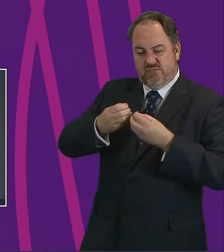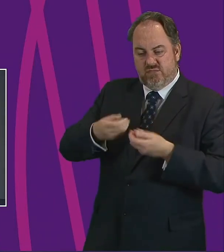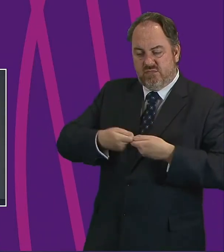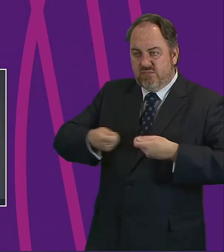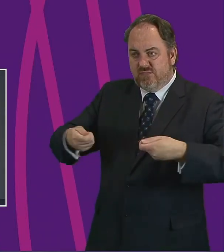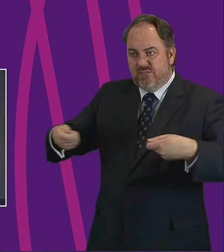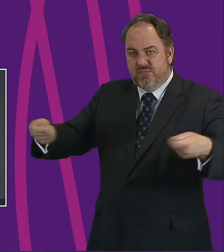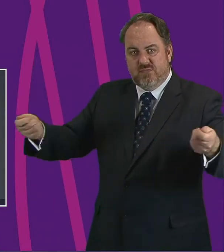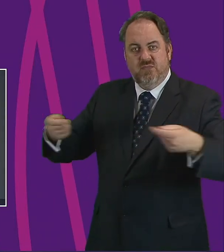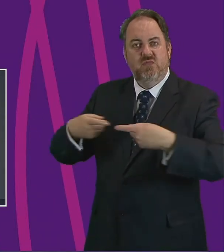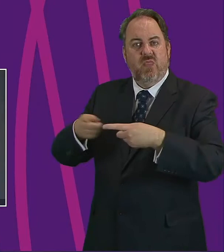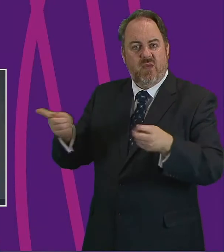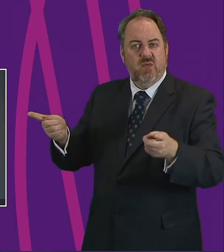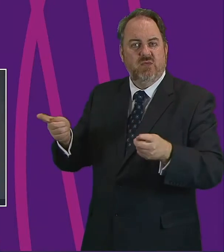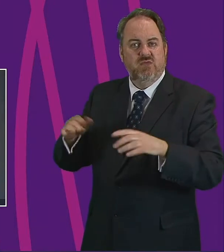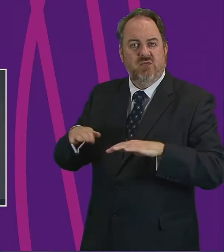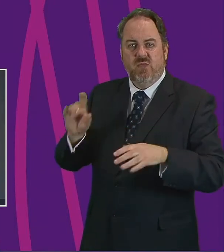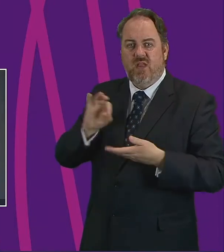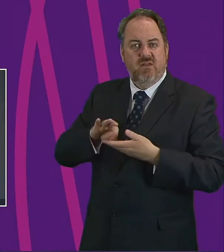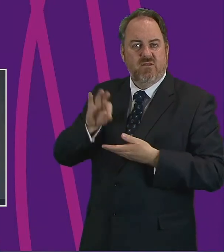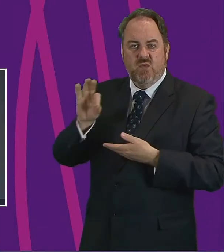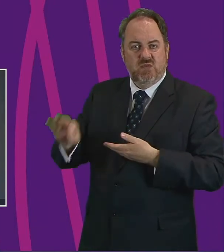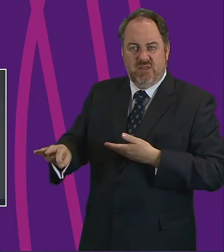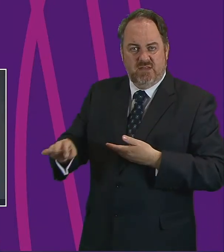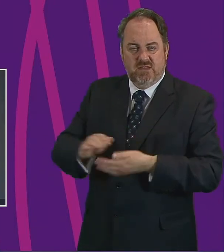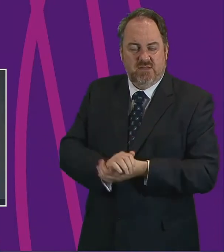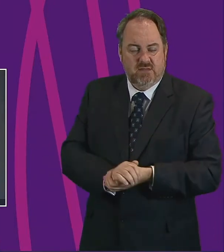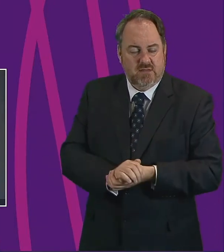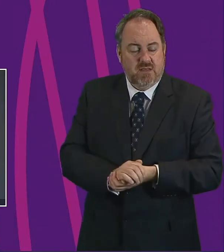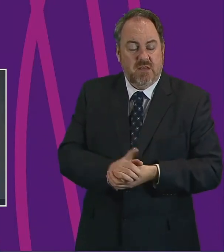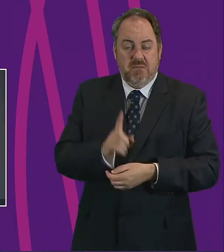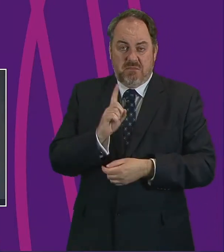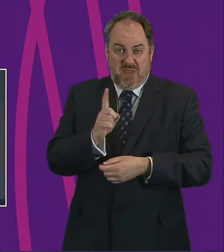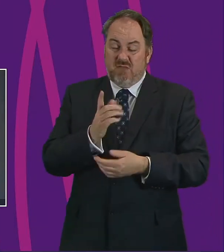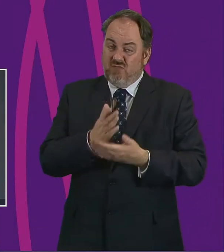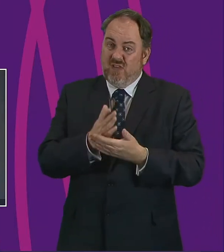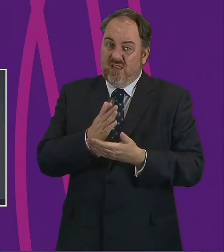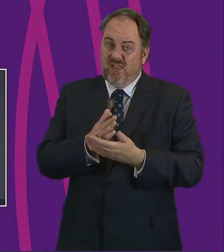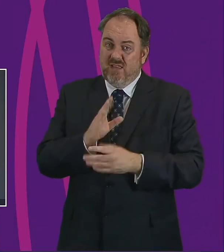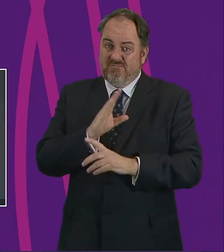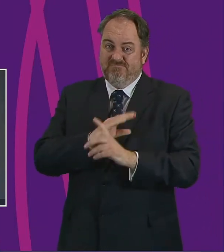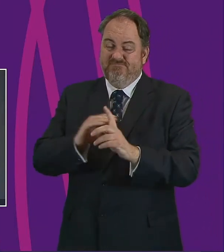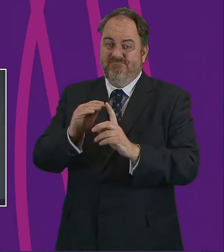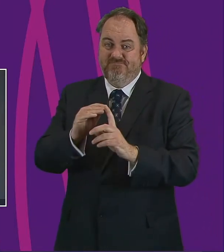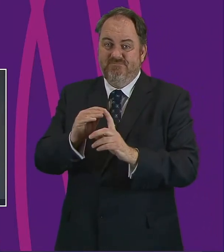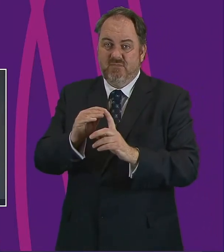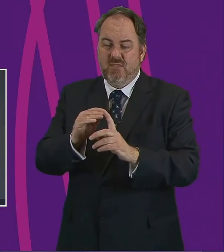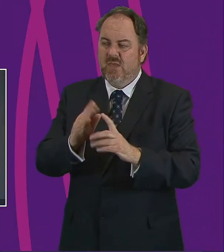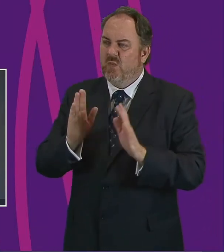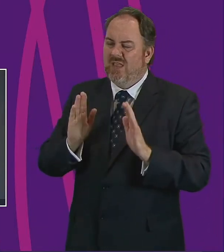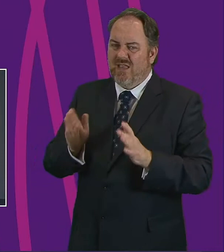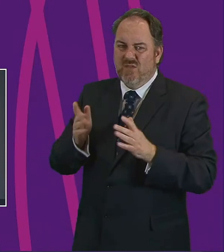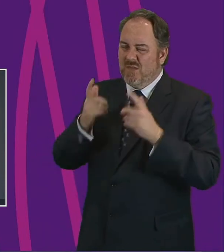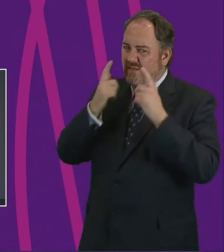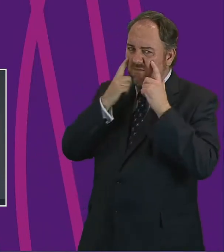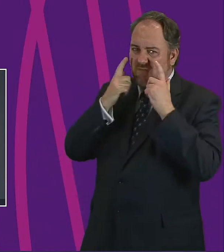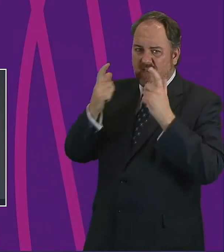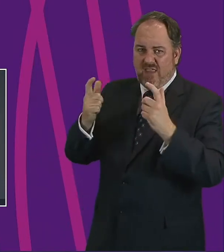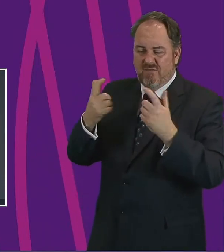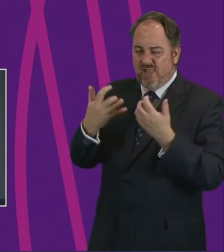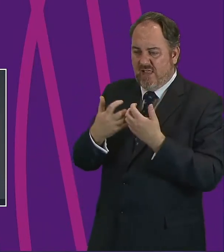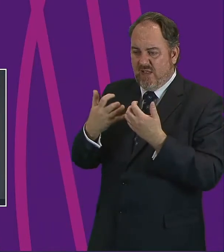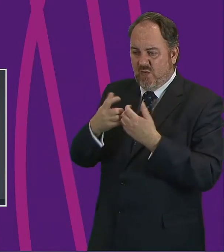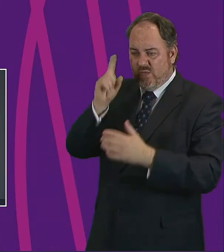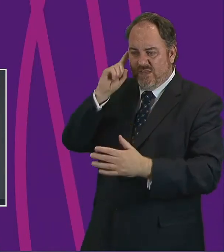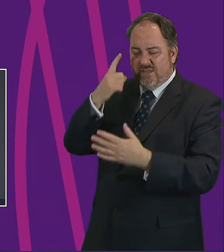I recognise the significance of this point, we have to take great care in making judgments around